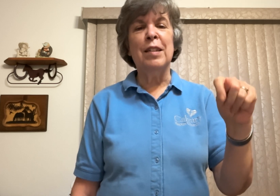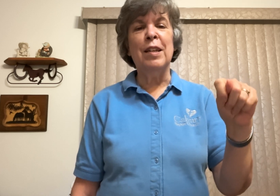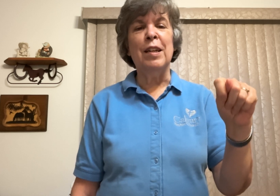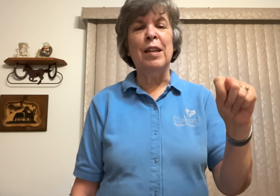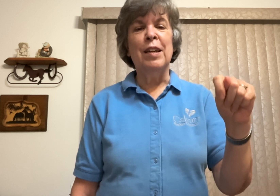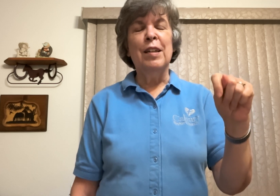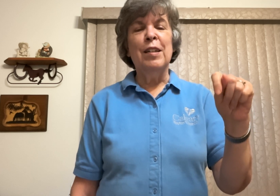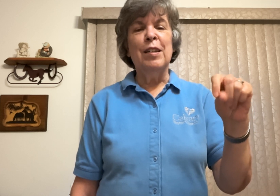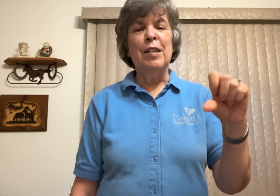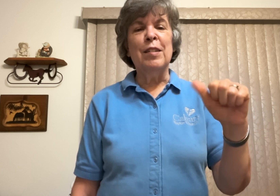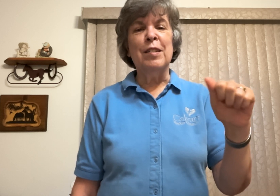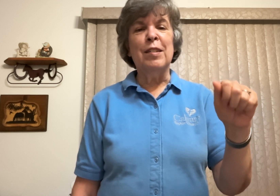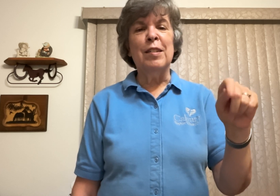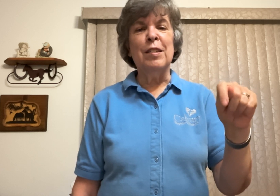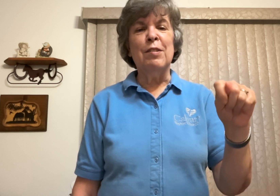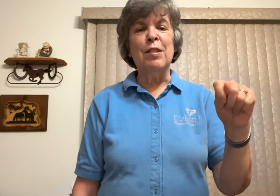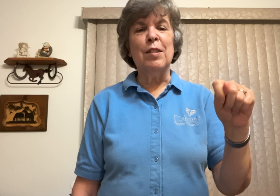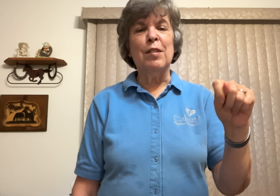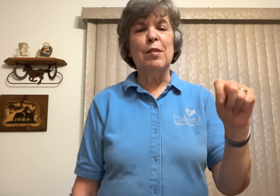T-O-A-S-T, because it